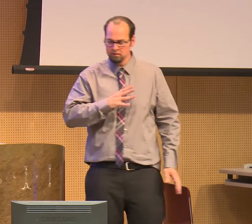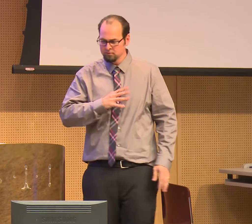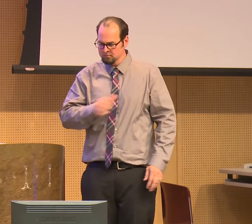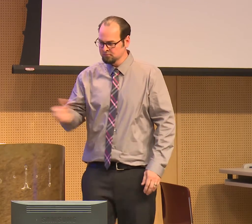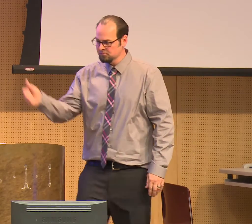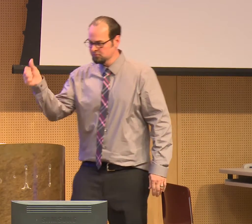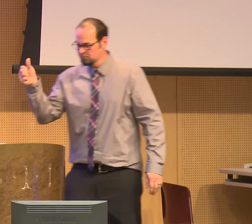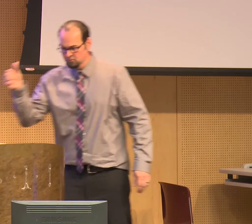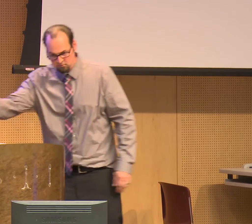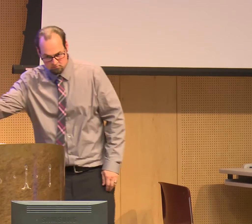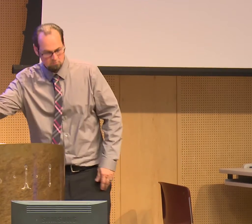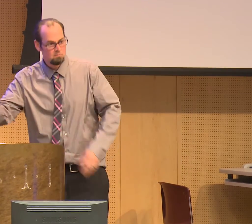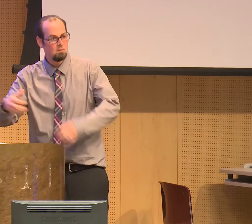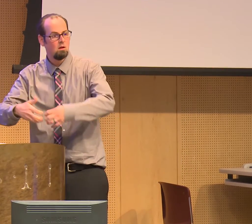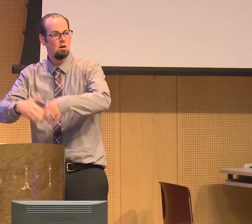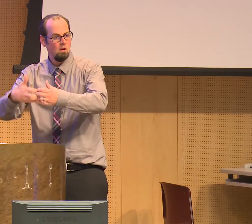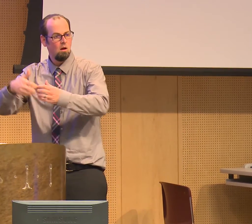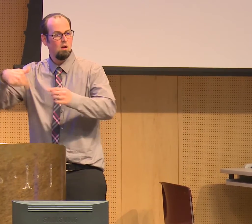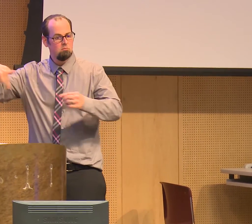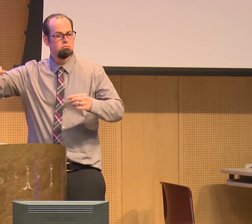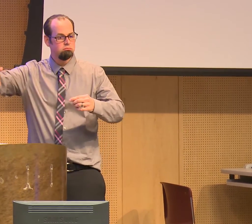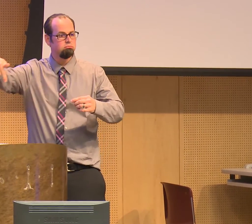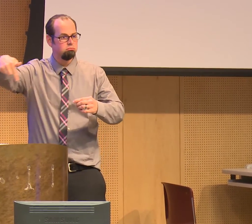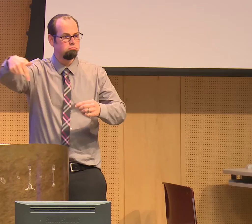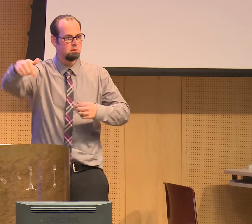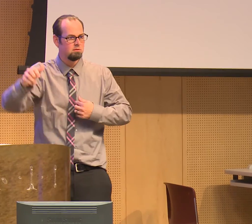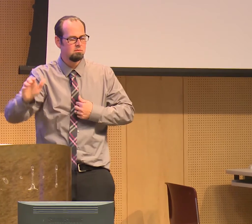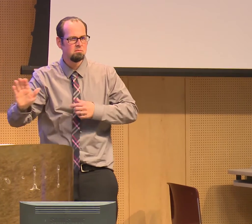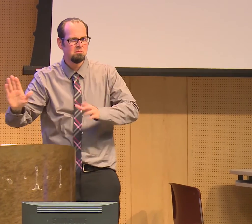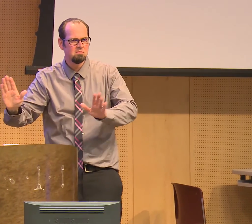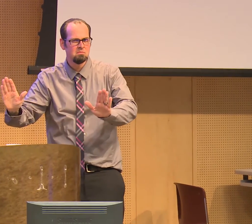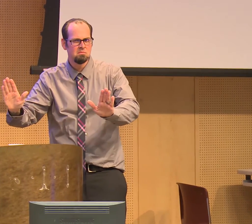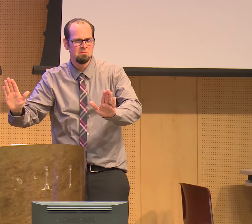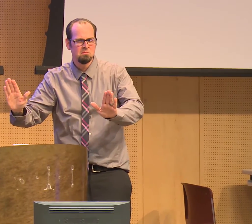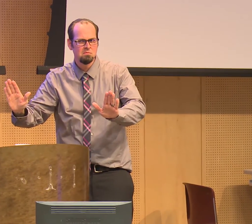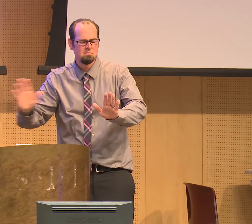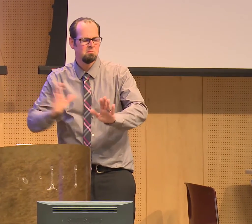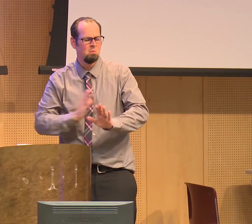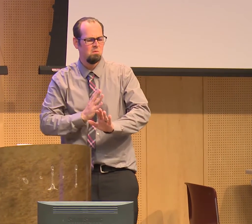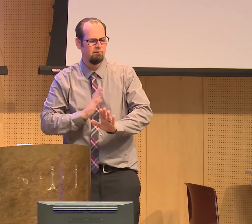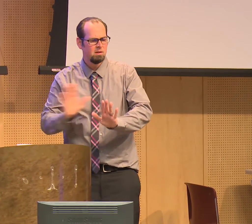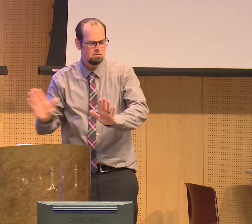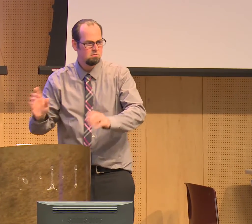button, which started up with the machine again. It ran okay.